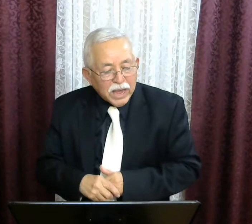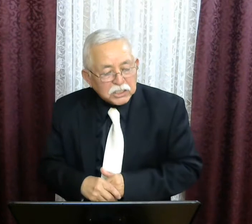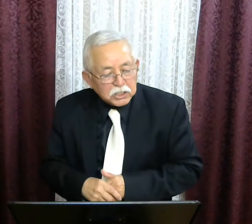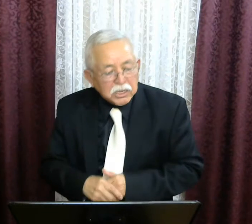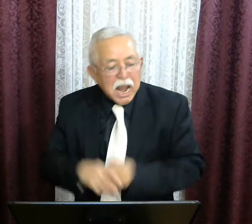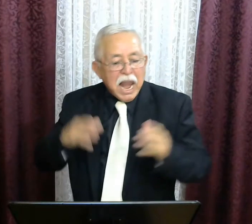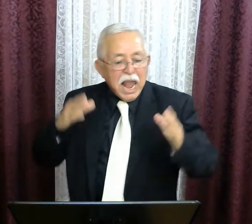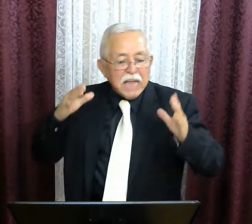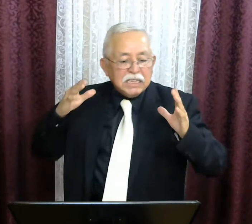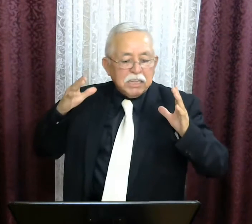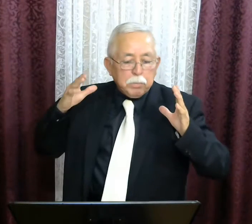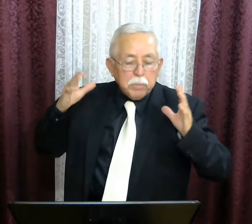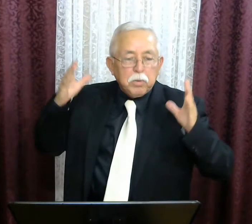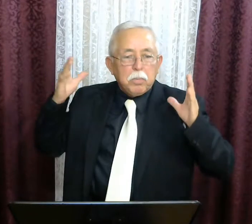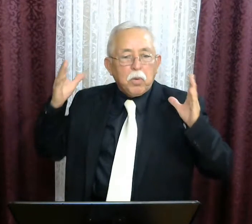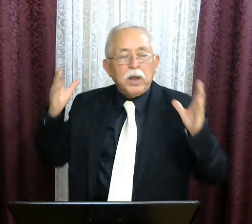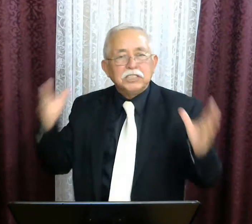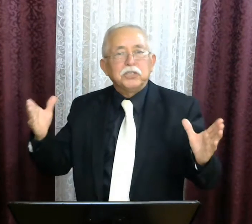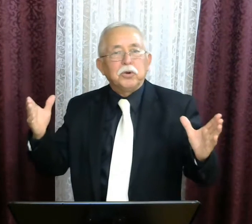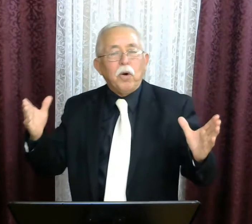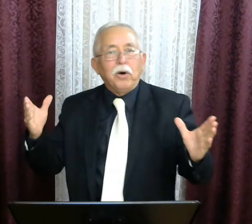nations. Let the people praise you, Lord.